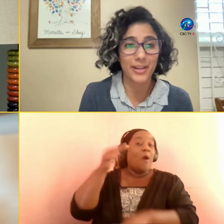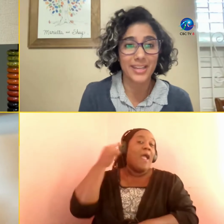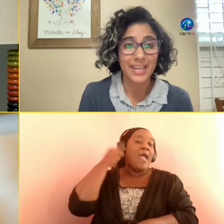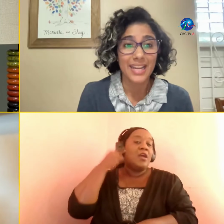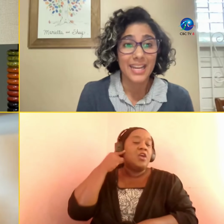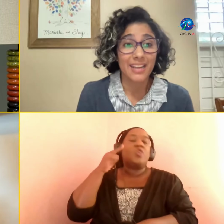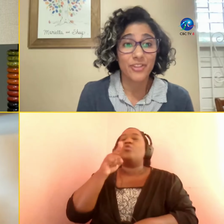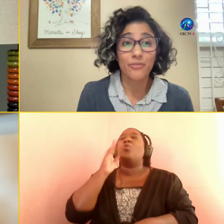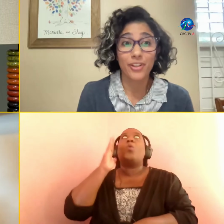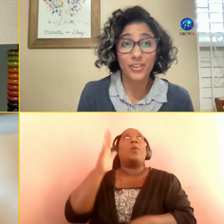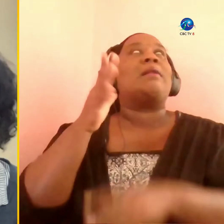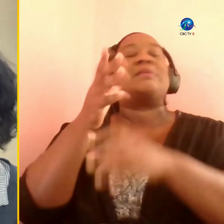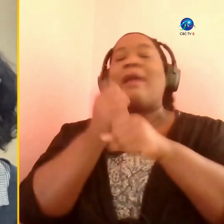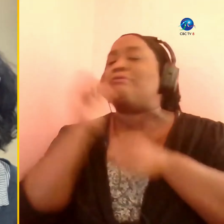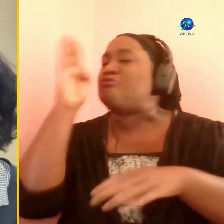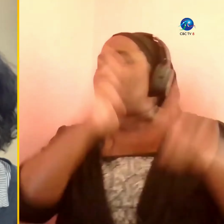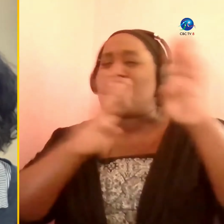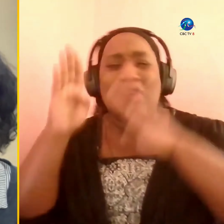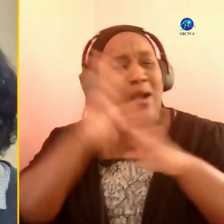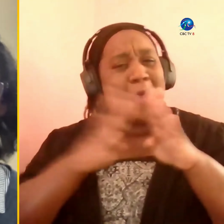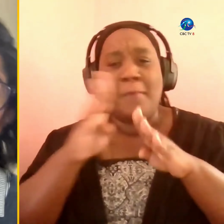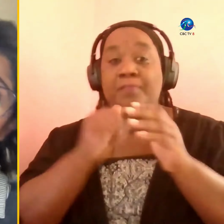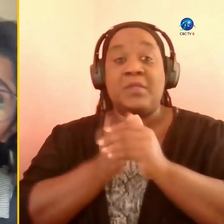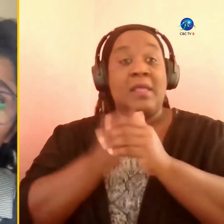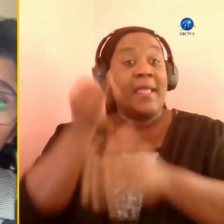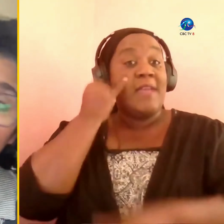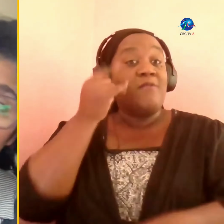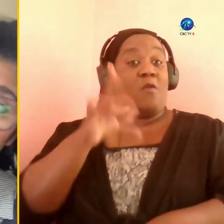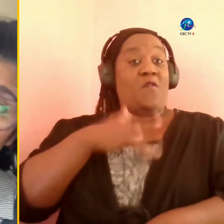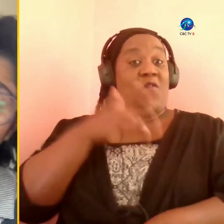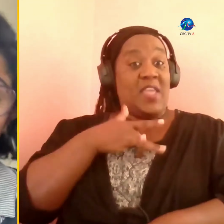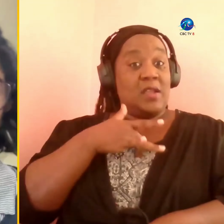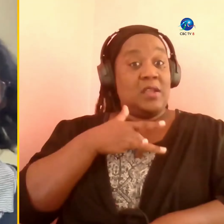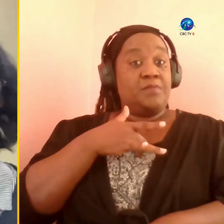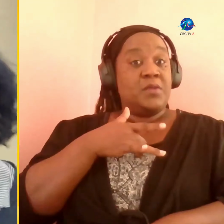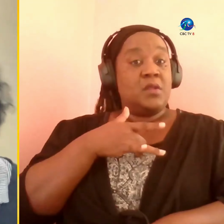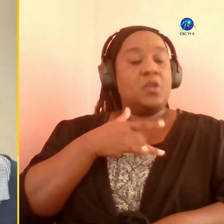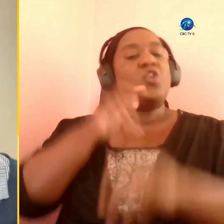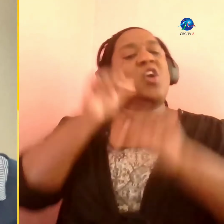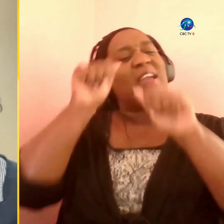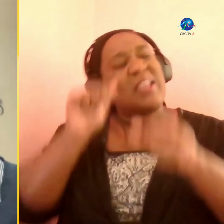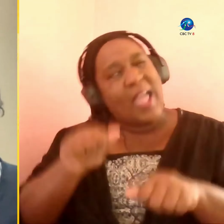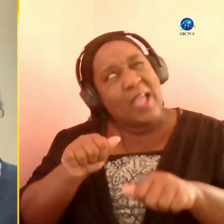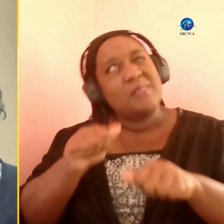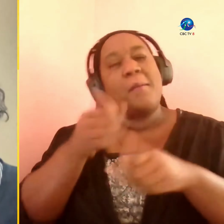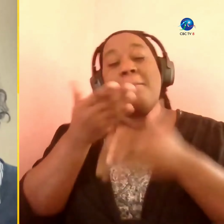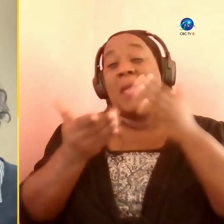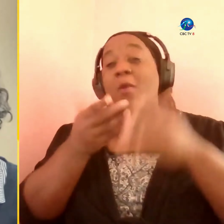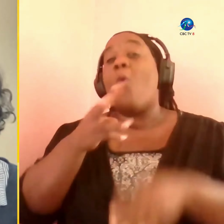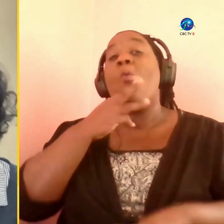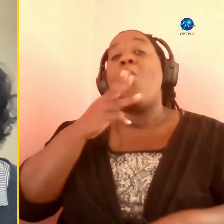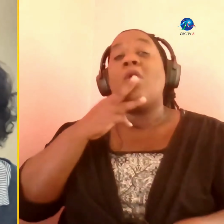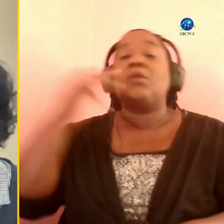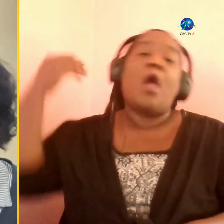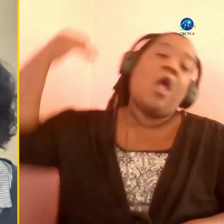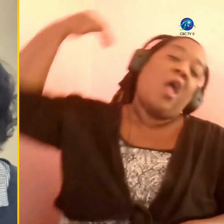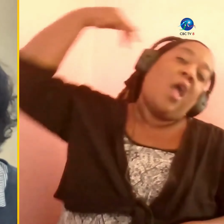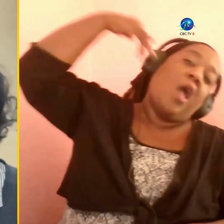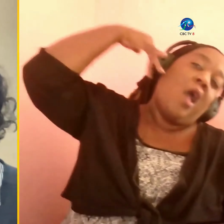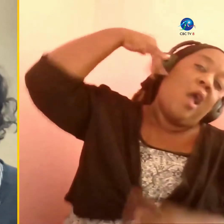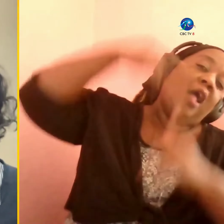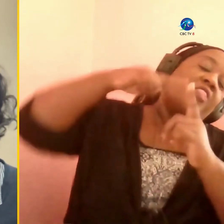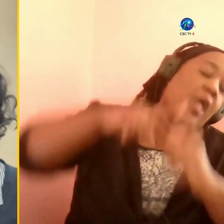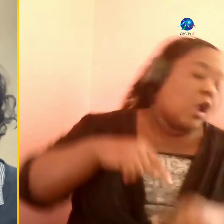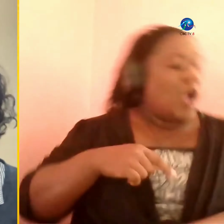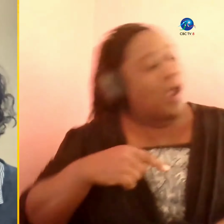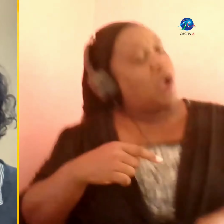trouble at that point. If you feel the need, you can let some water run in your air from the shower and let it run back out. And if you really